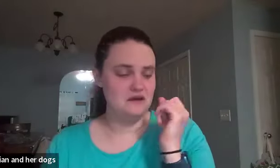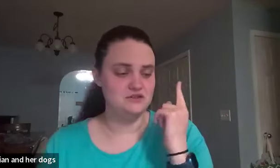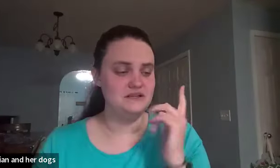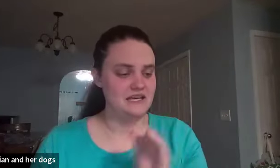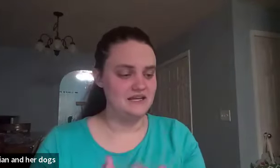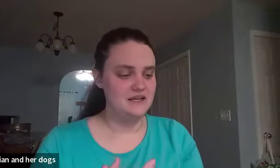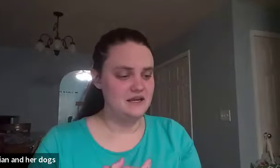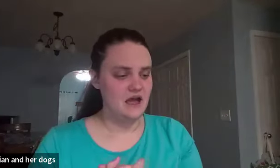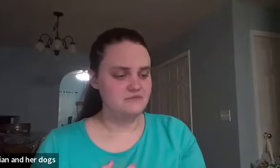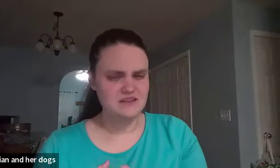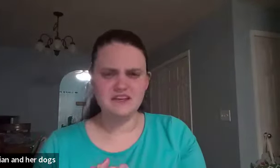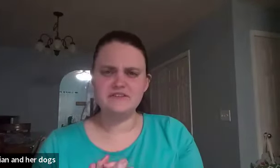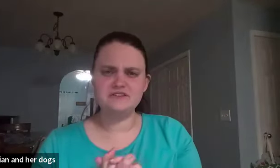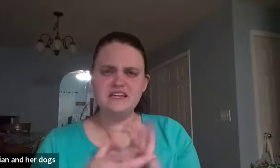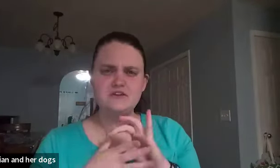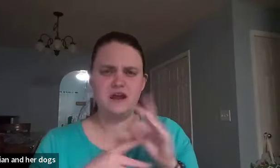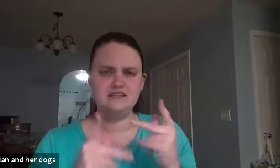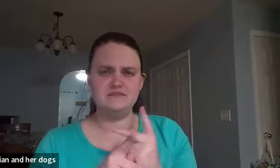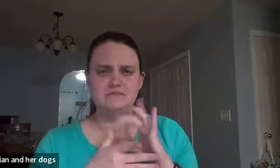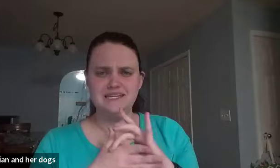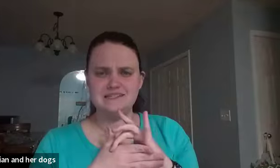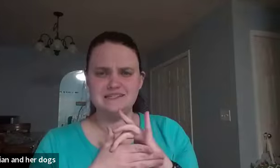That I totally get it. I'm trying to think if there's any other kinds of meat